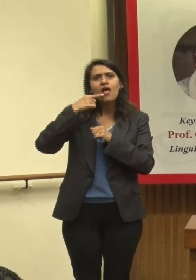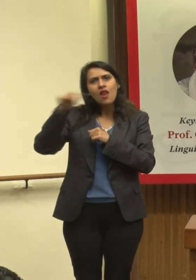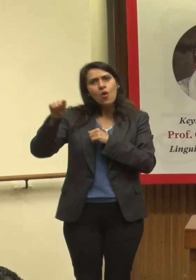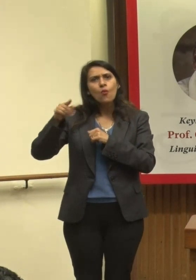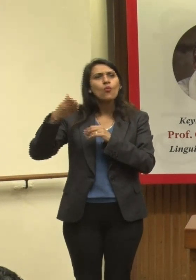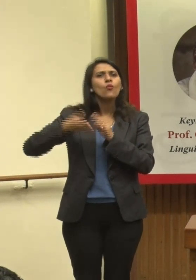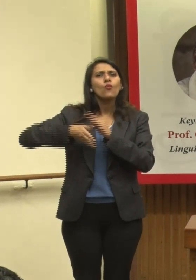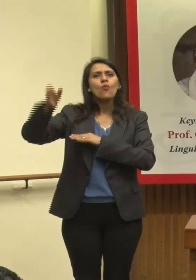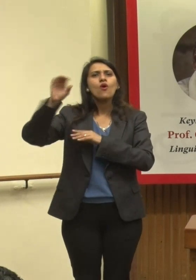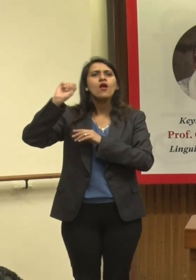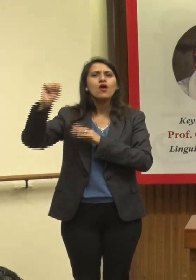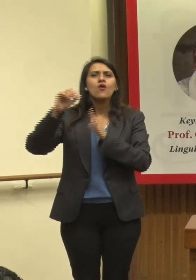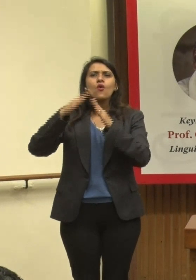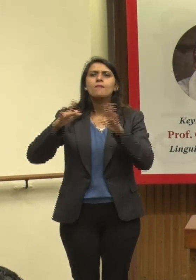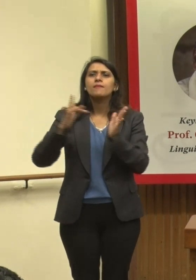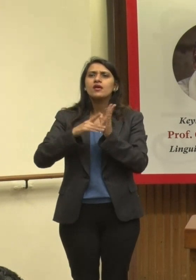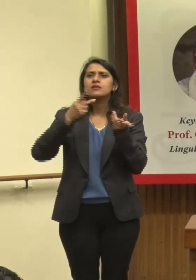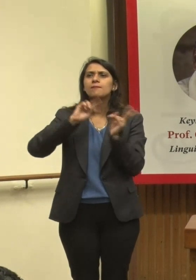go to their places.